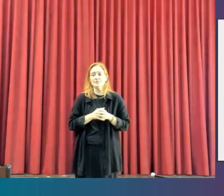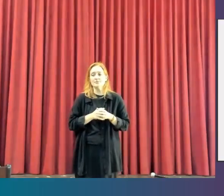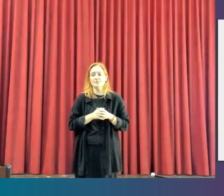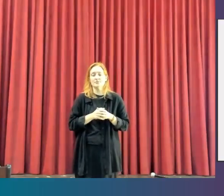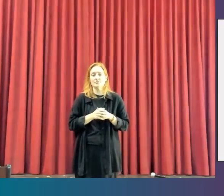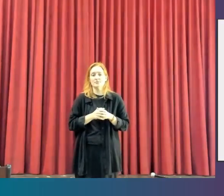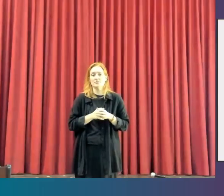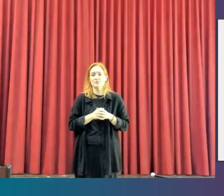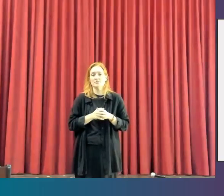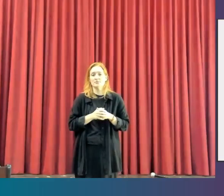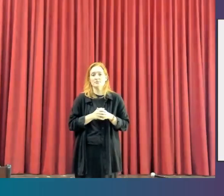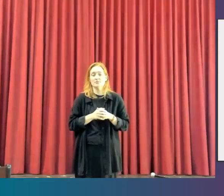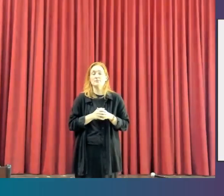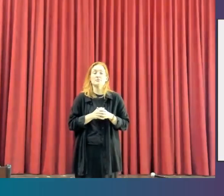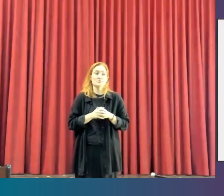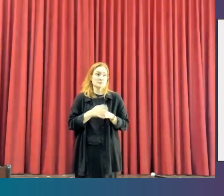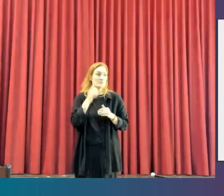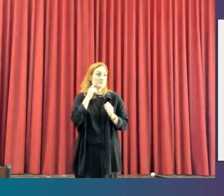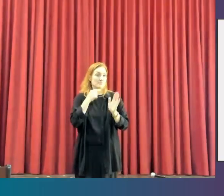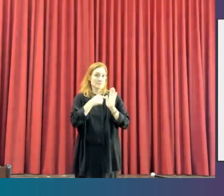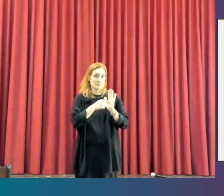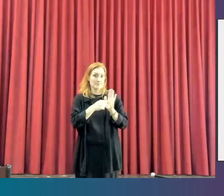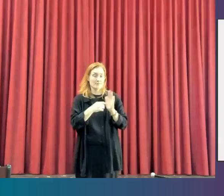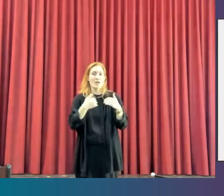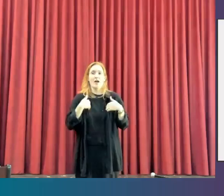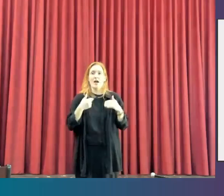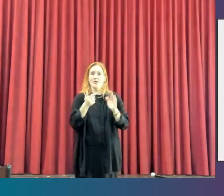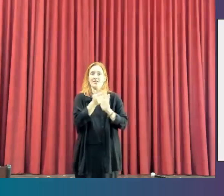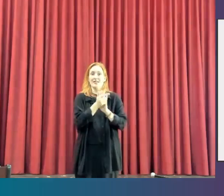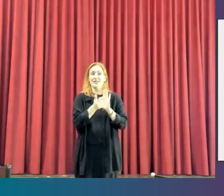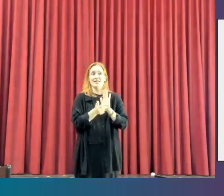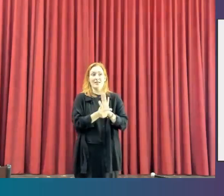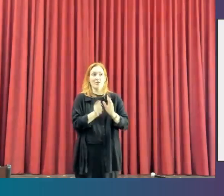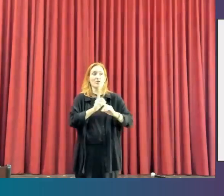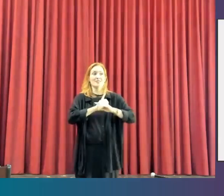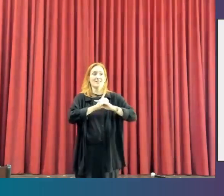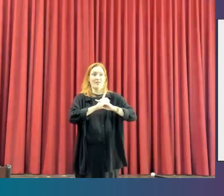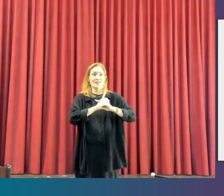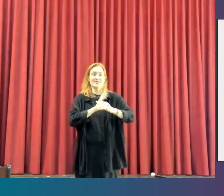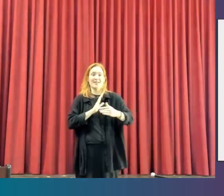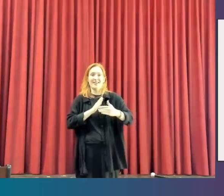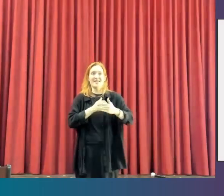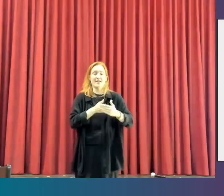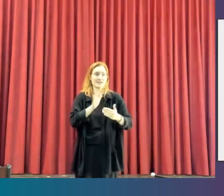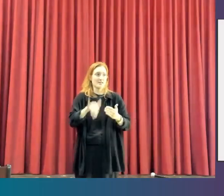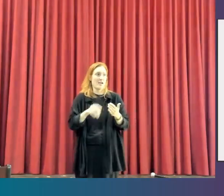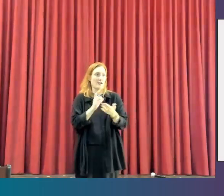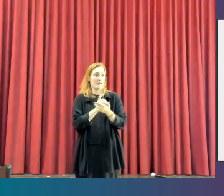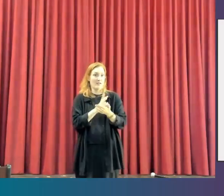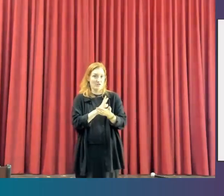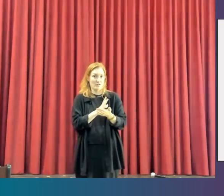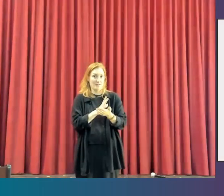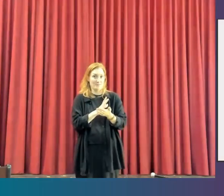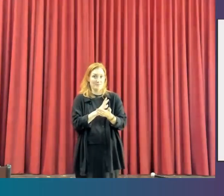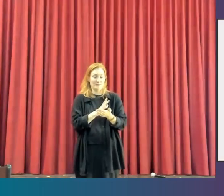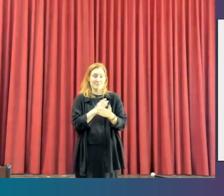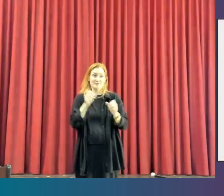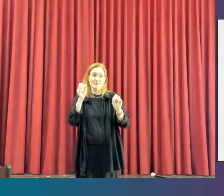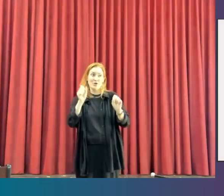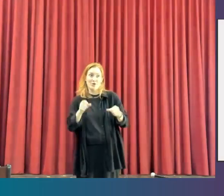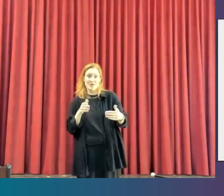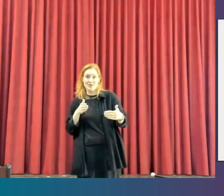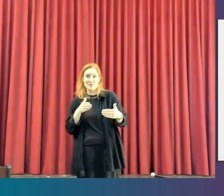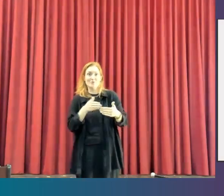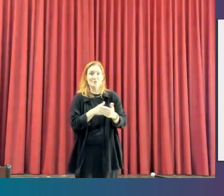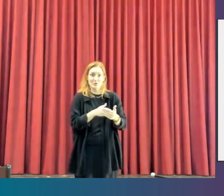They have a legal defense against an eviction from that landlord, and they also have the right to sue their landlord called a private